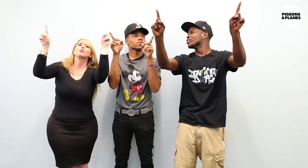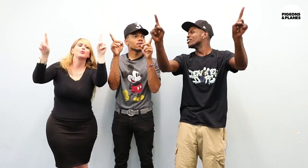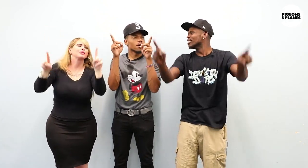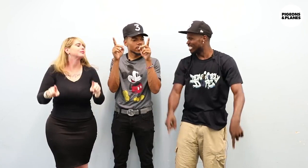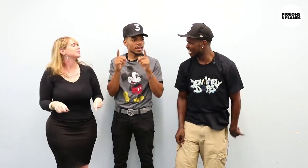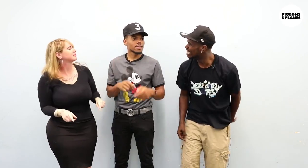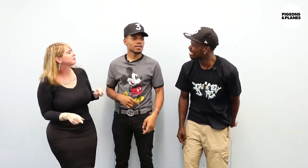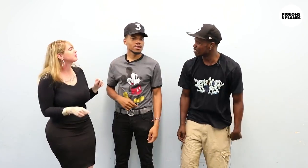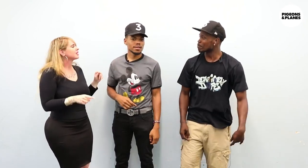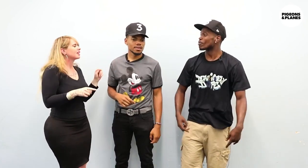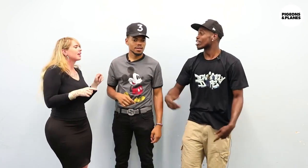made it through. Okay.